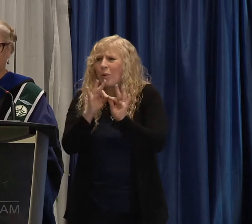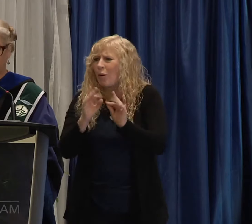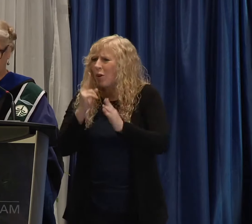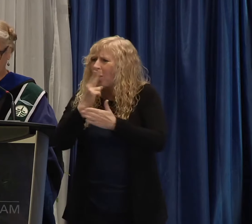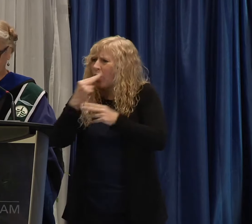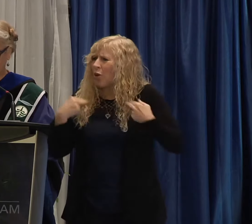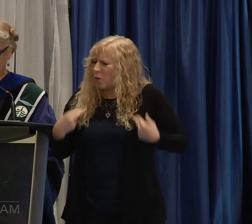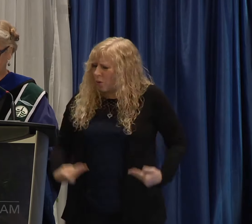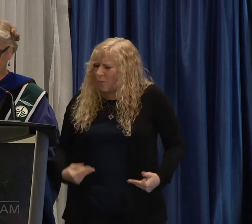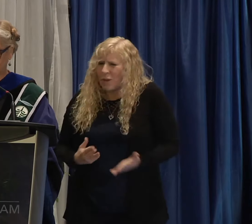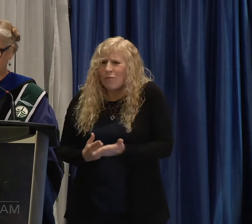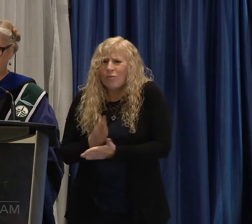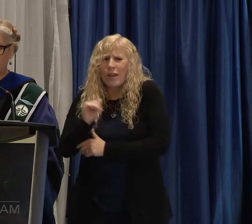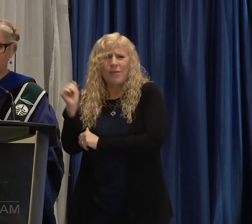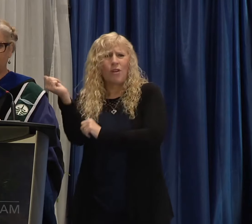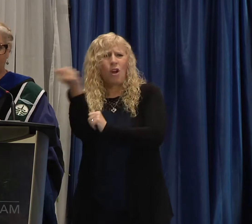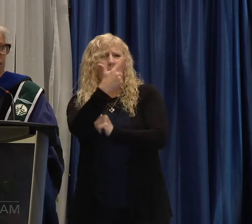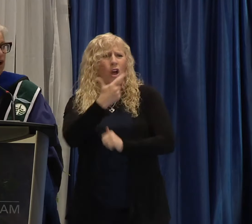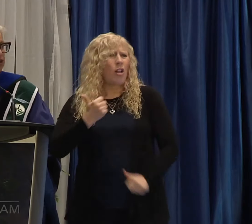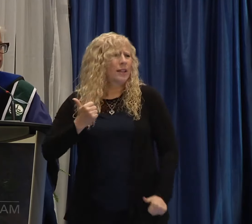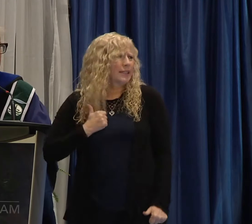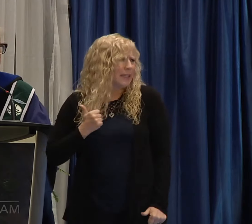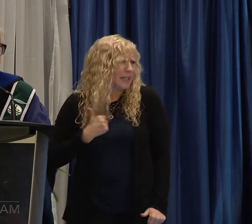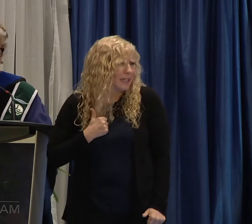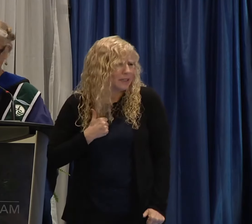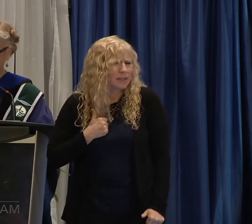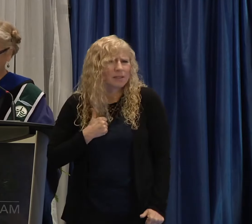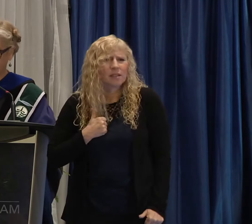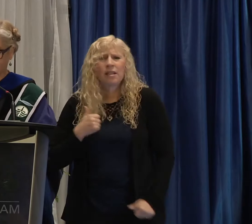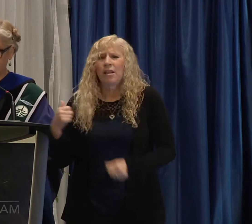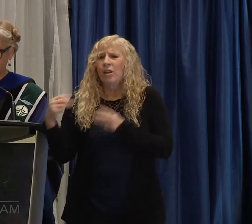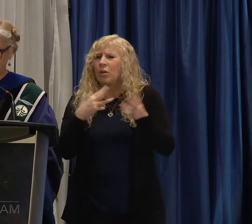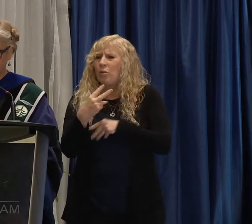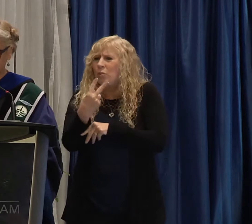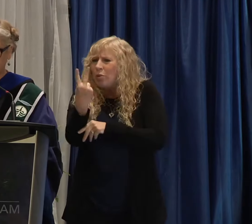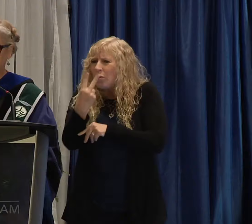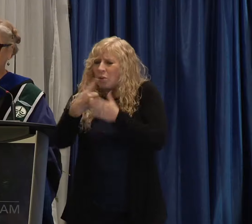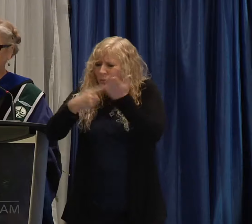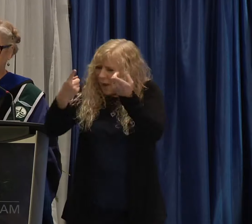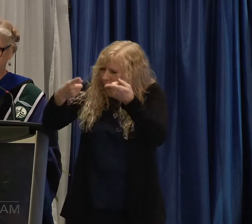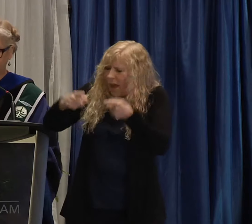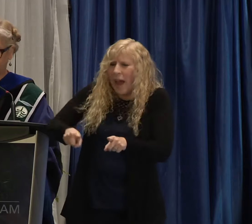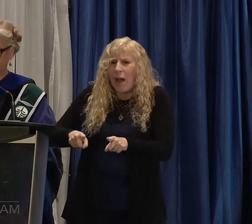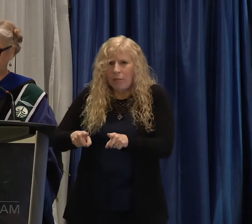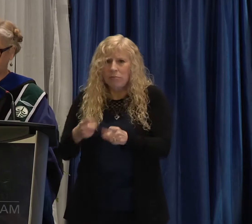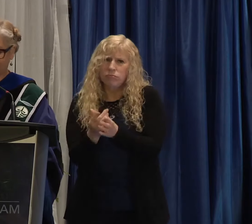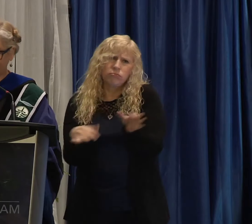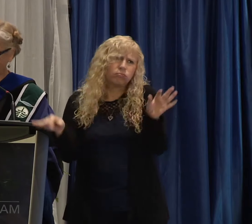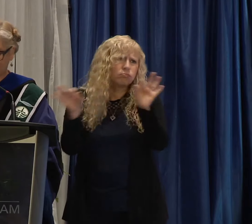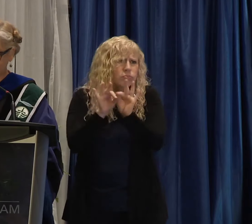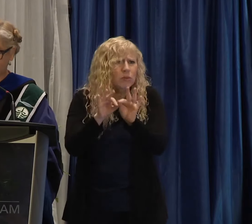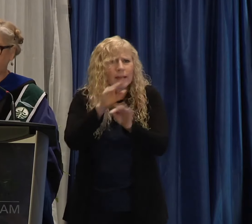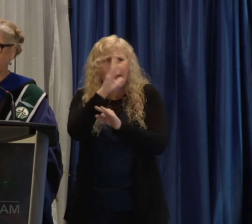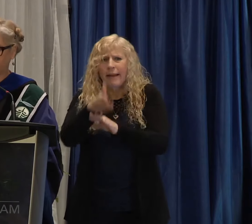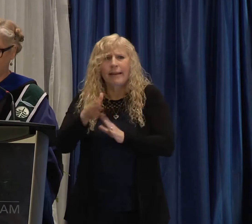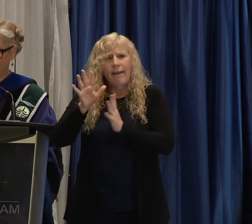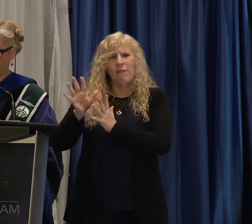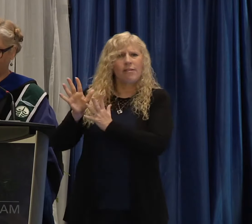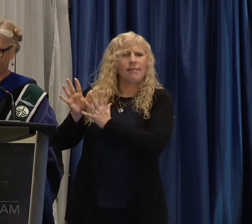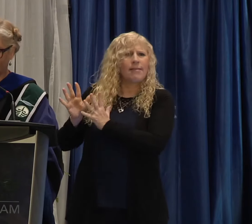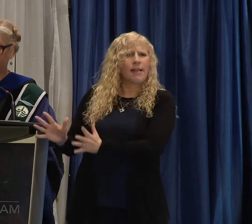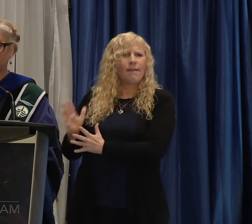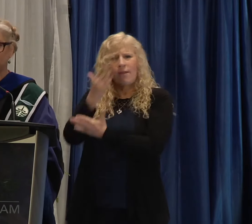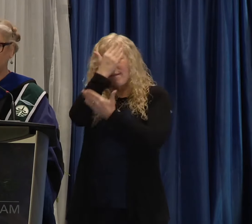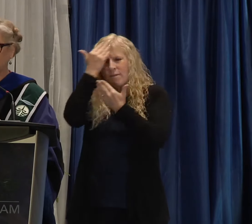rights for all Canadians. The Holocaust is a crucial subject in the history of civilization, and it must never be left behind